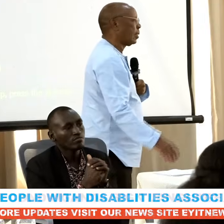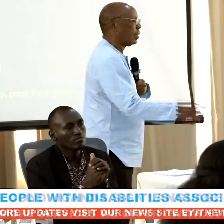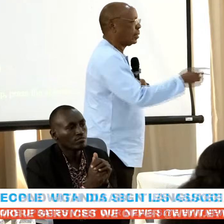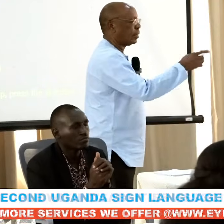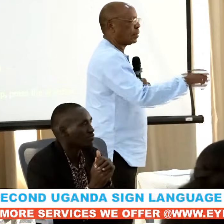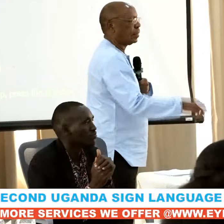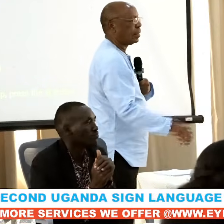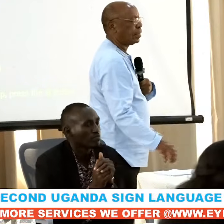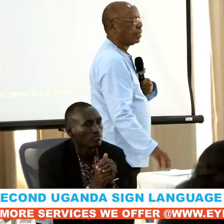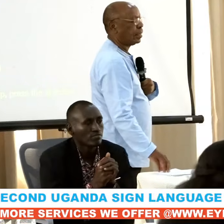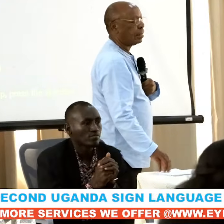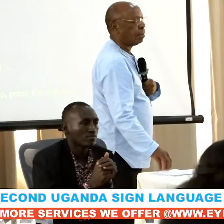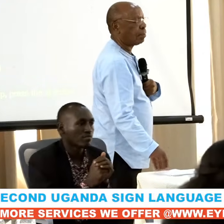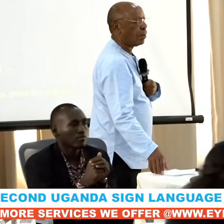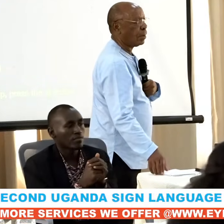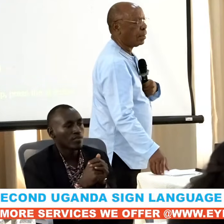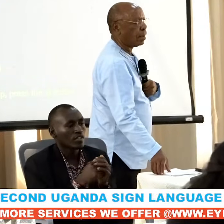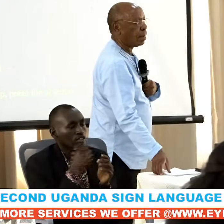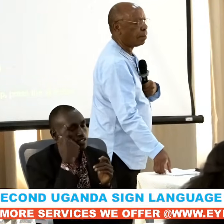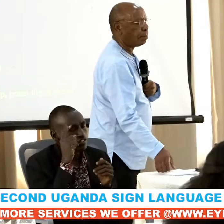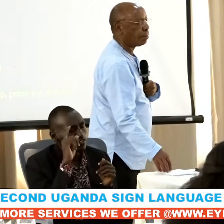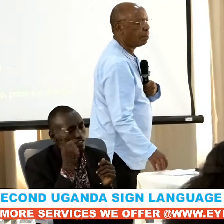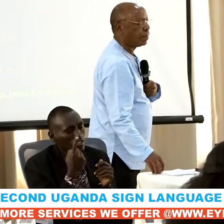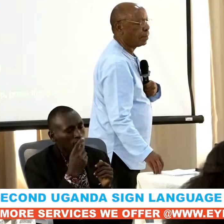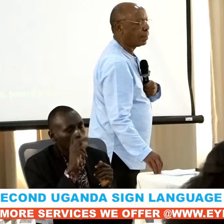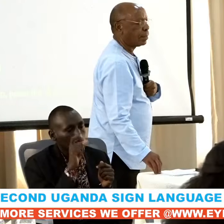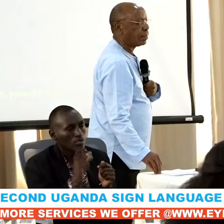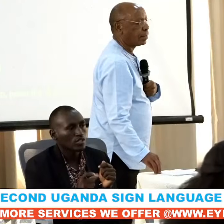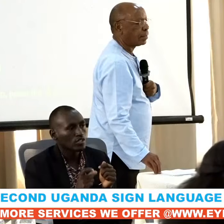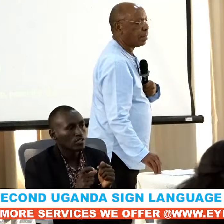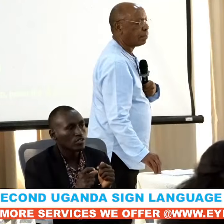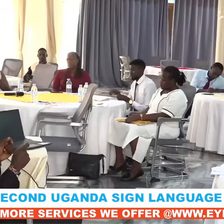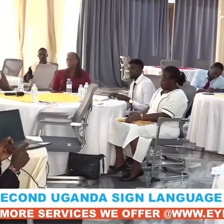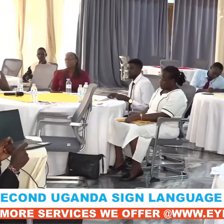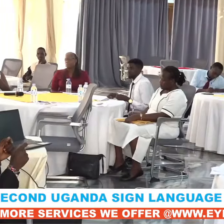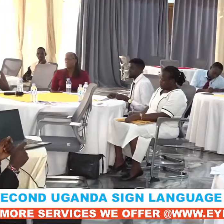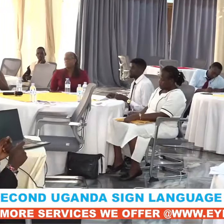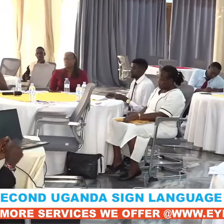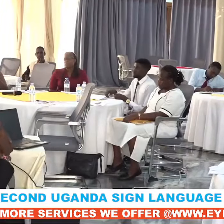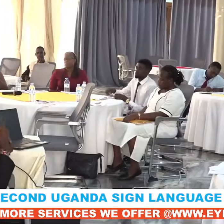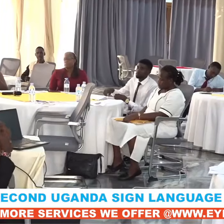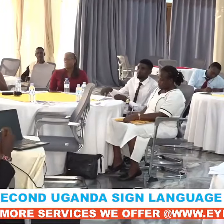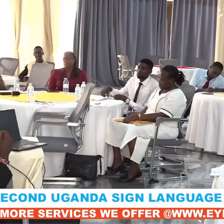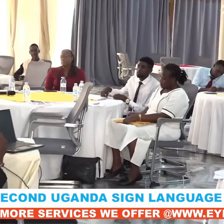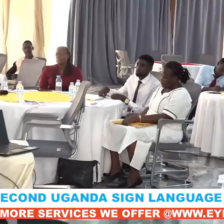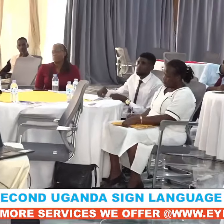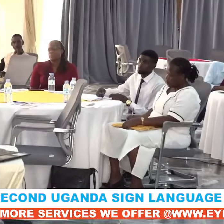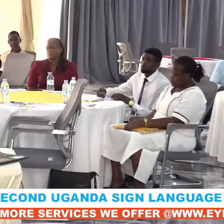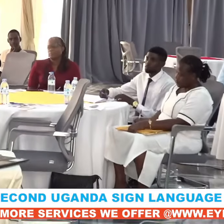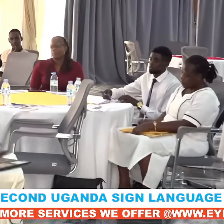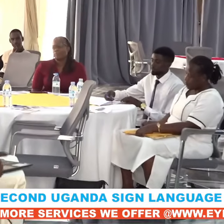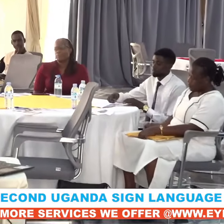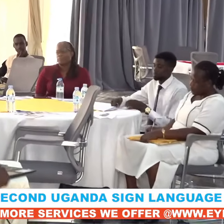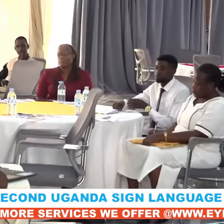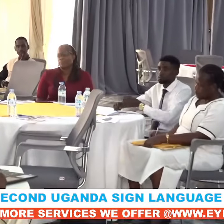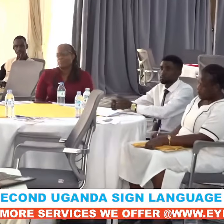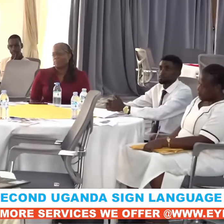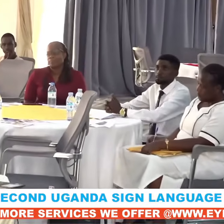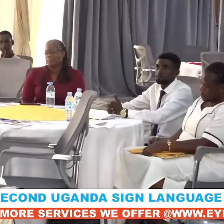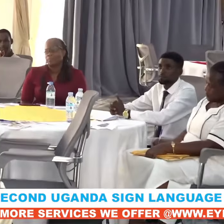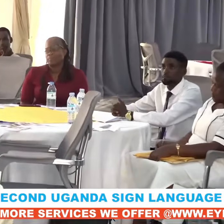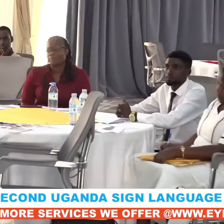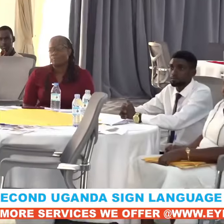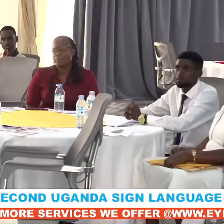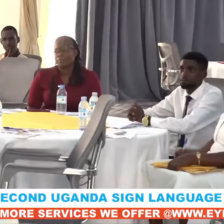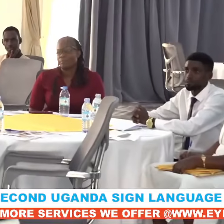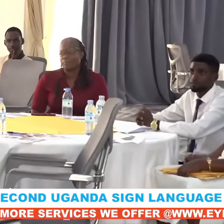She is the pioneer staff at this university who picked interest in people